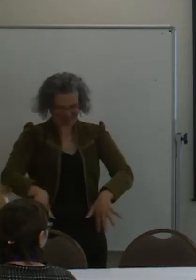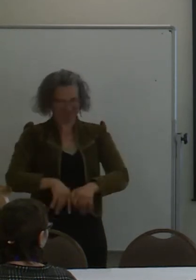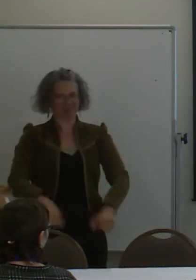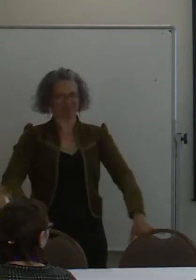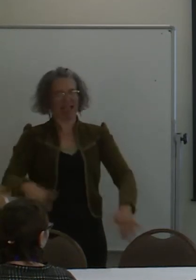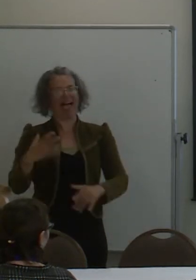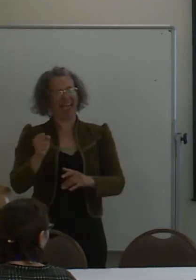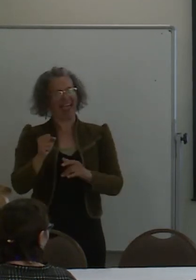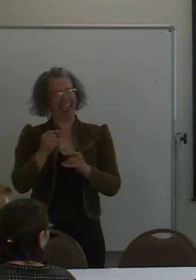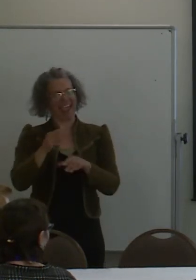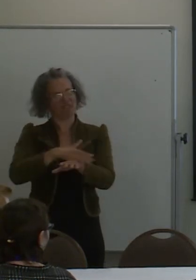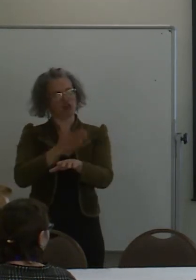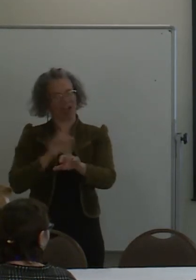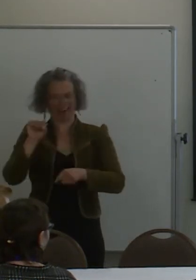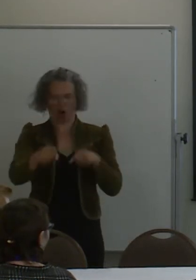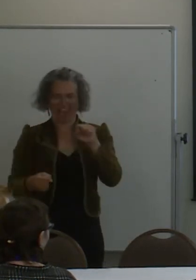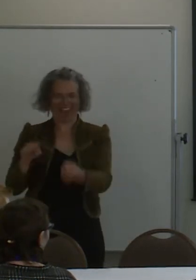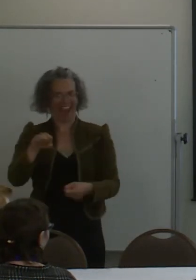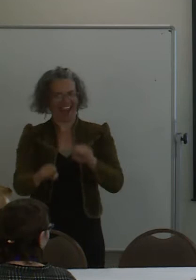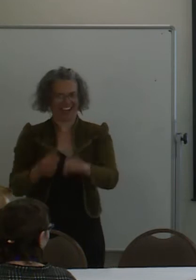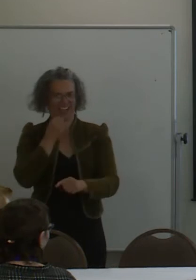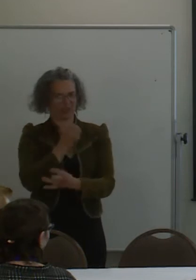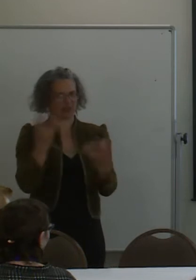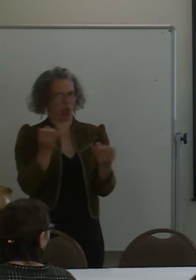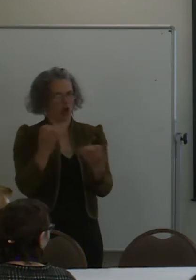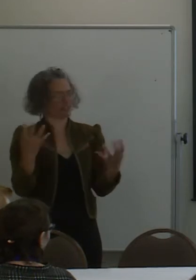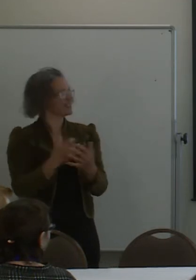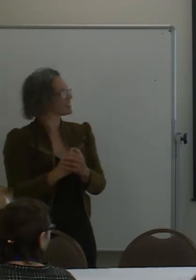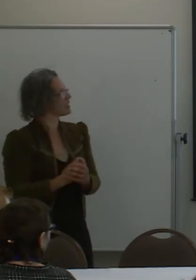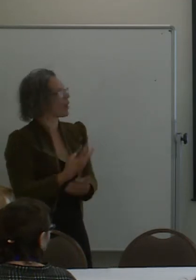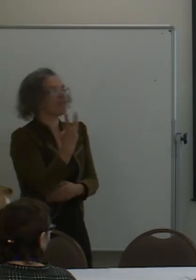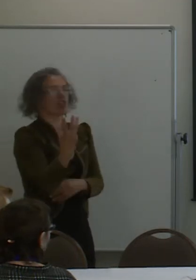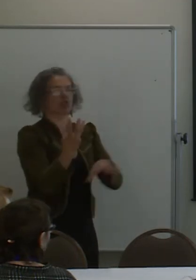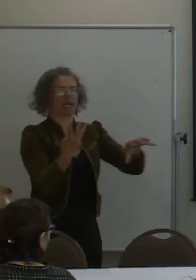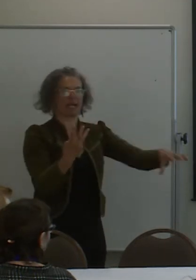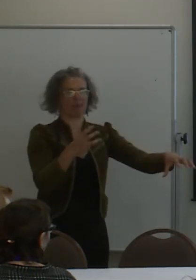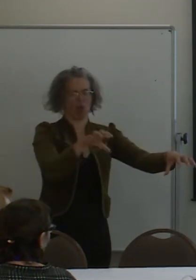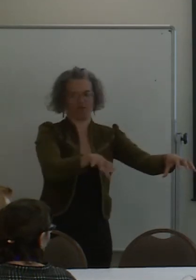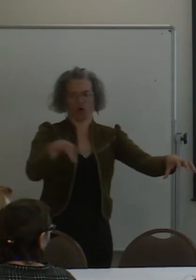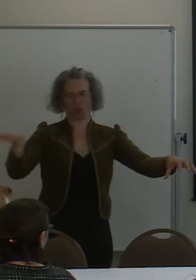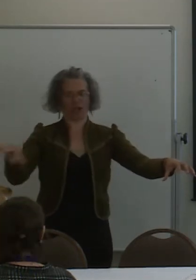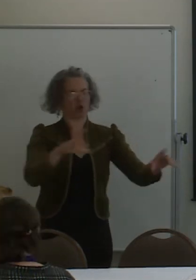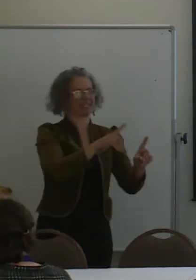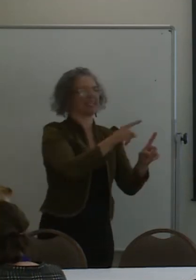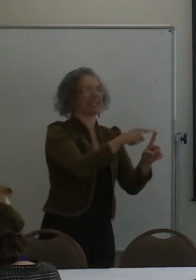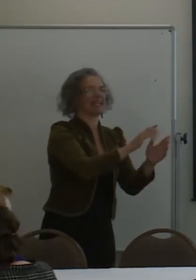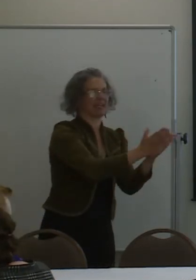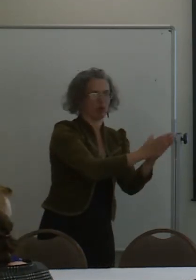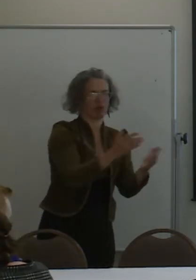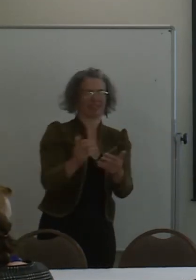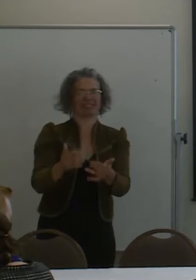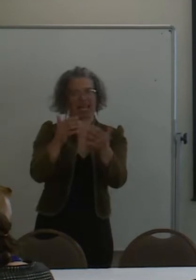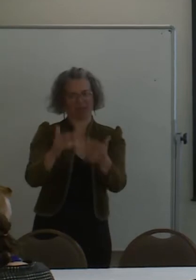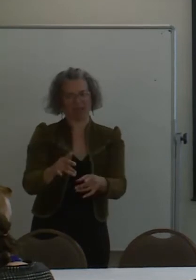green kayak that I sit in a lot. Anyways, so we've got 3 portfolios. We've got our digital collection, so ebooks, the databases, et cetera,